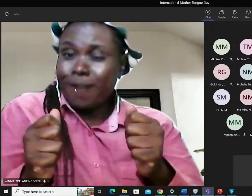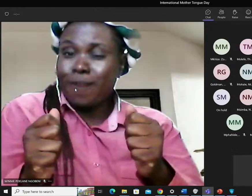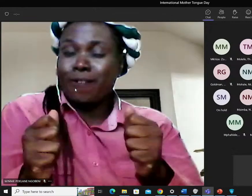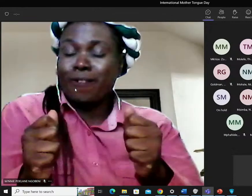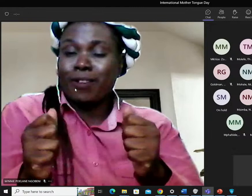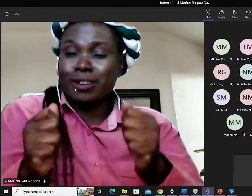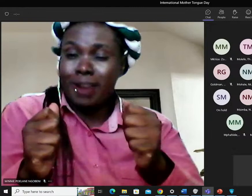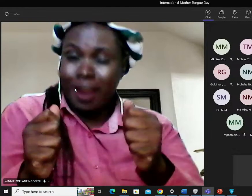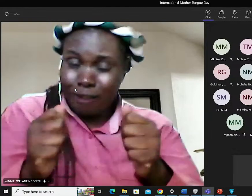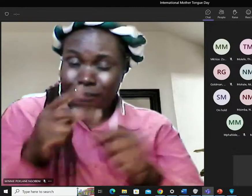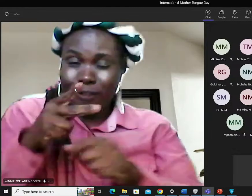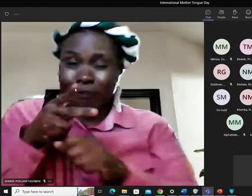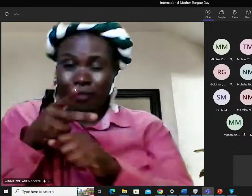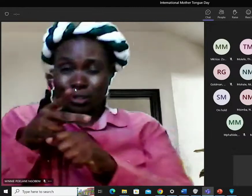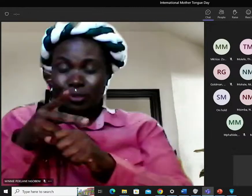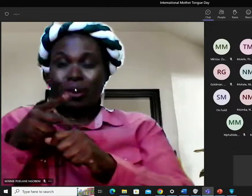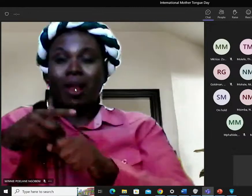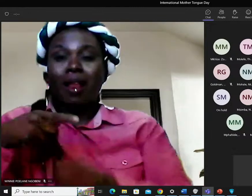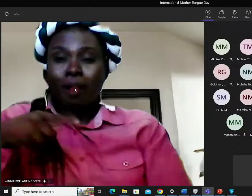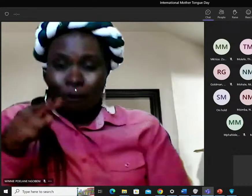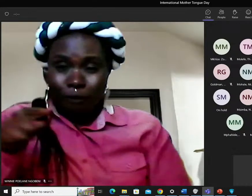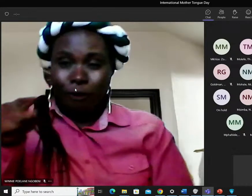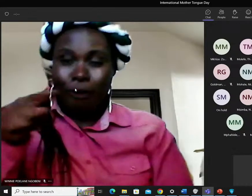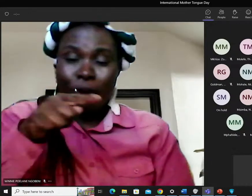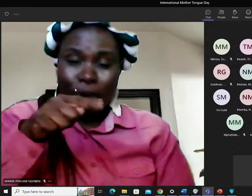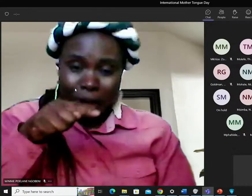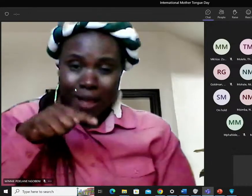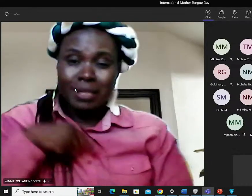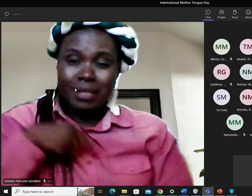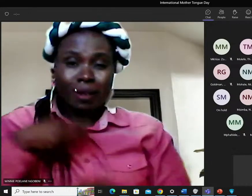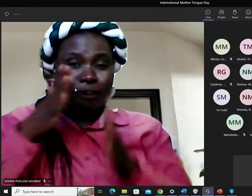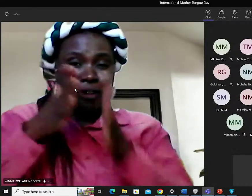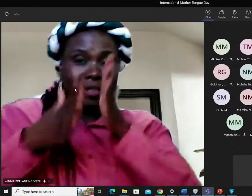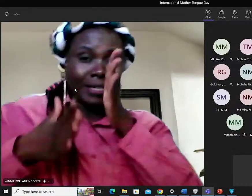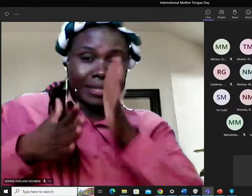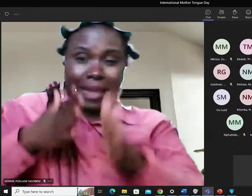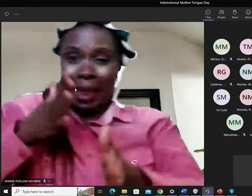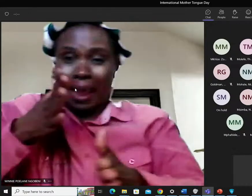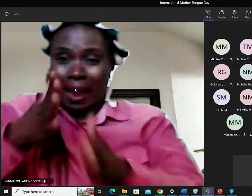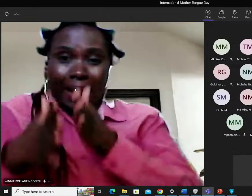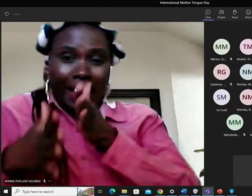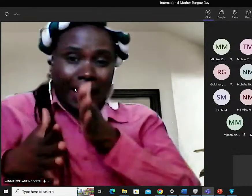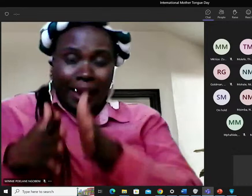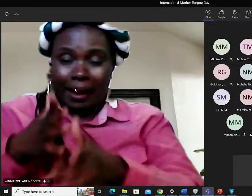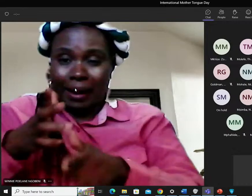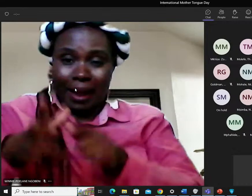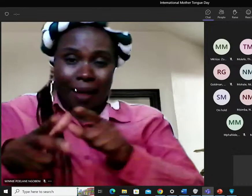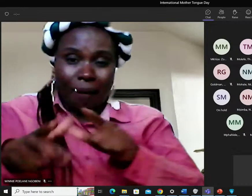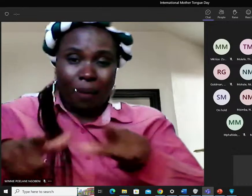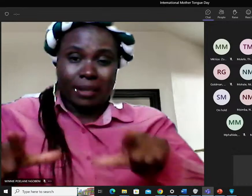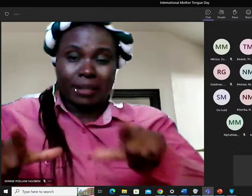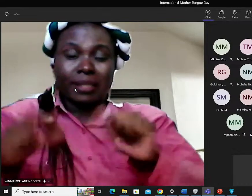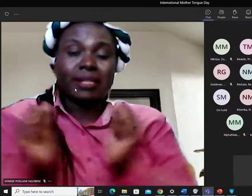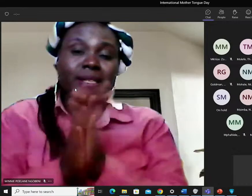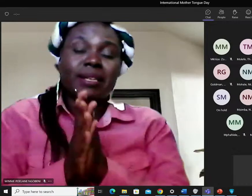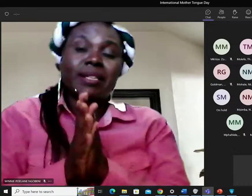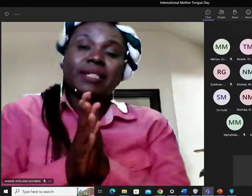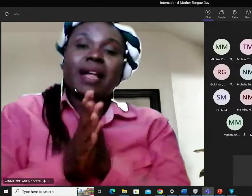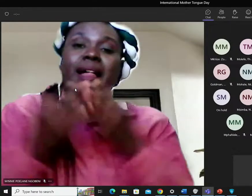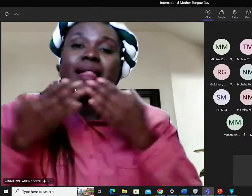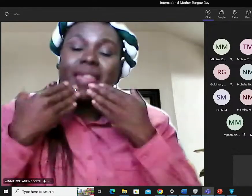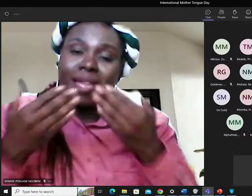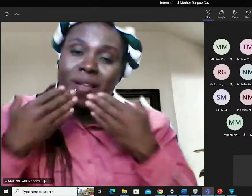virtually for those who speak sign language. So we thank you very